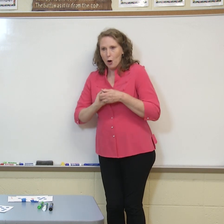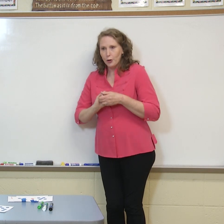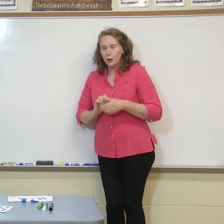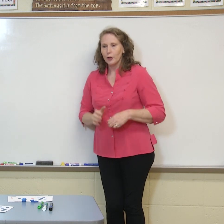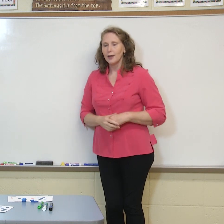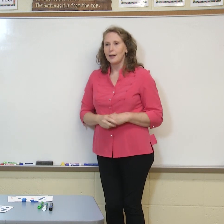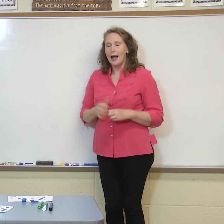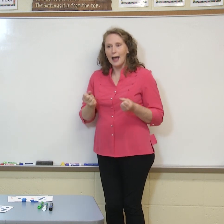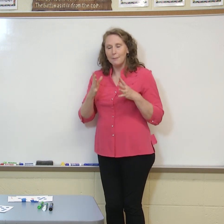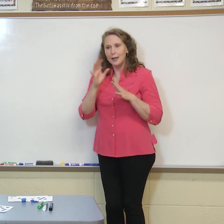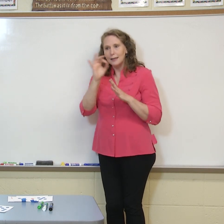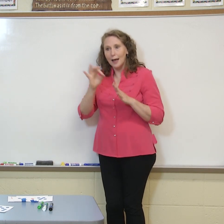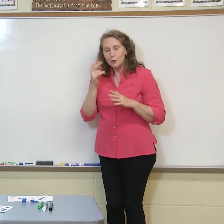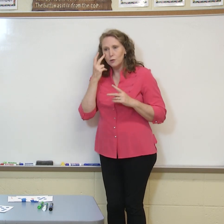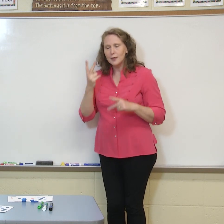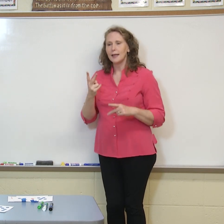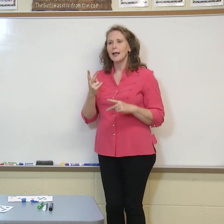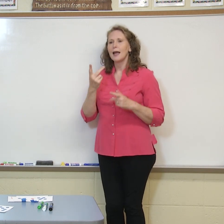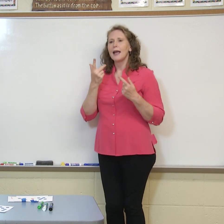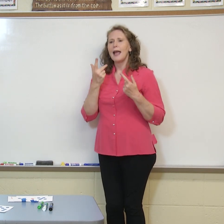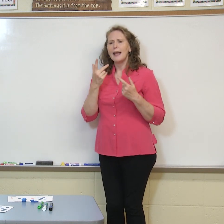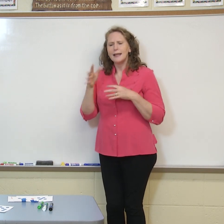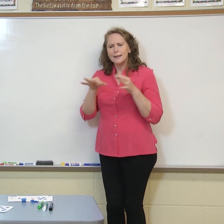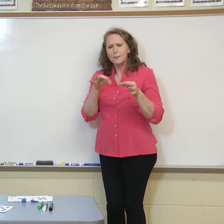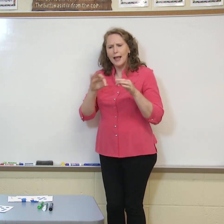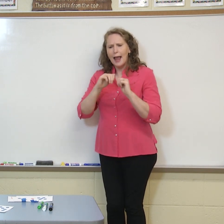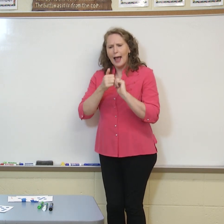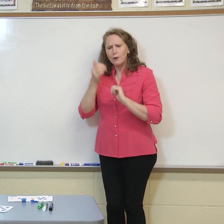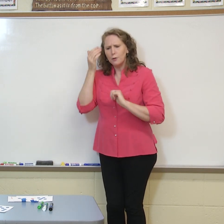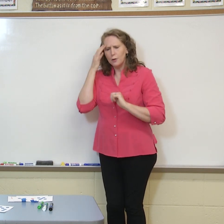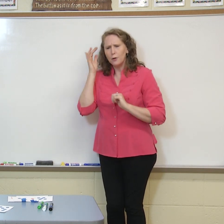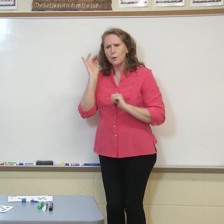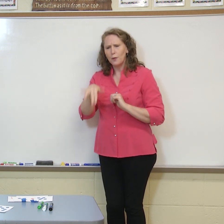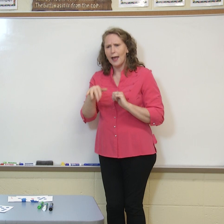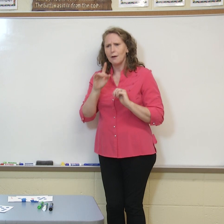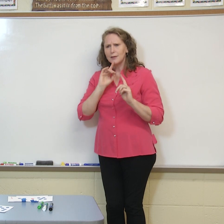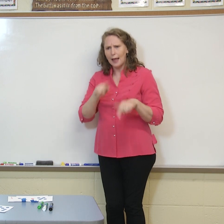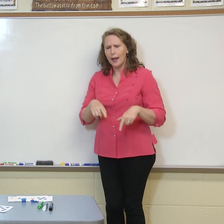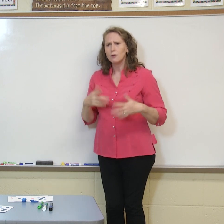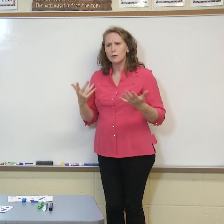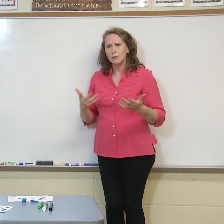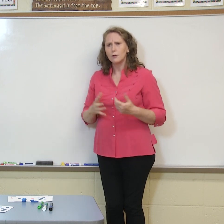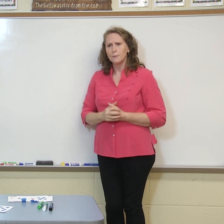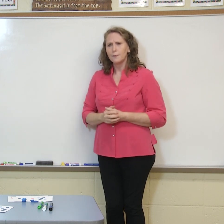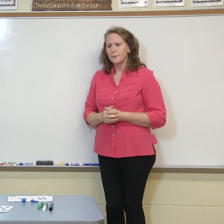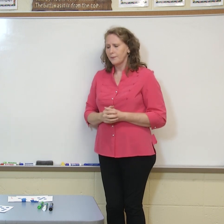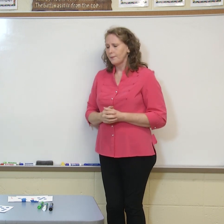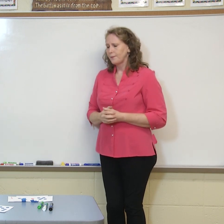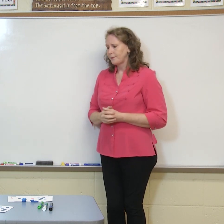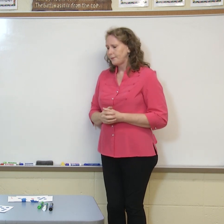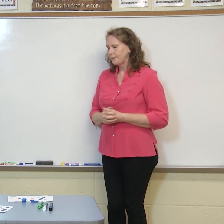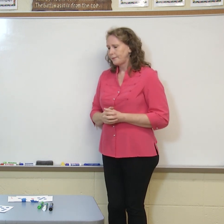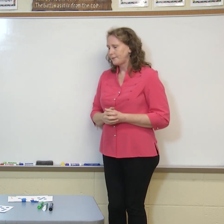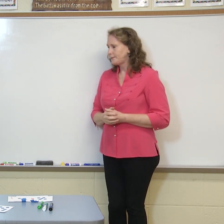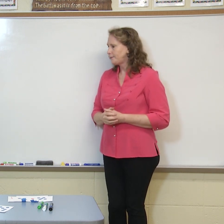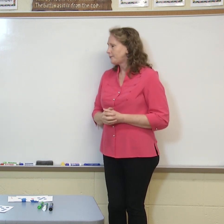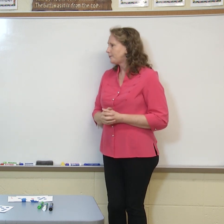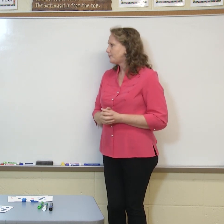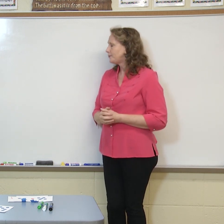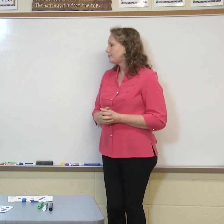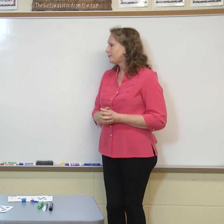saw. This time, try and tell them how you knew that many dots were on the card.